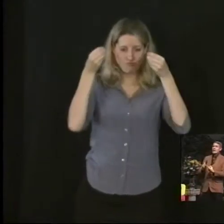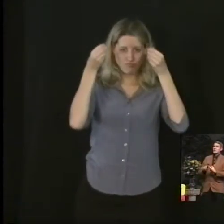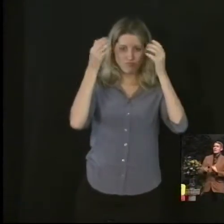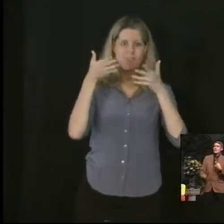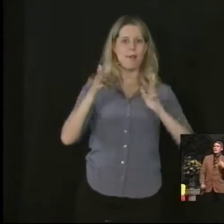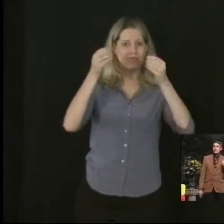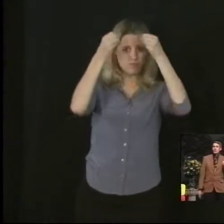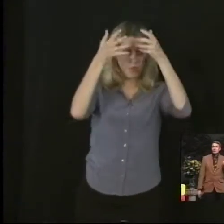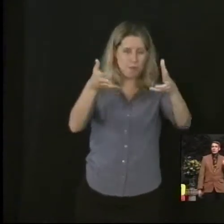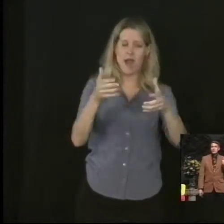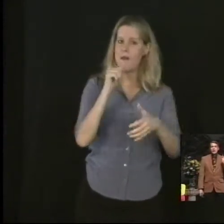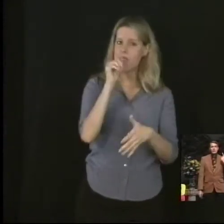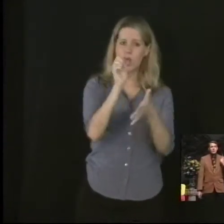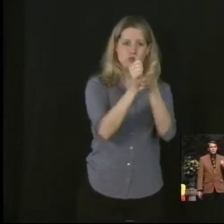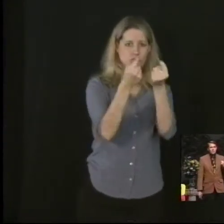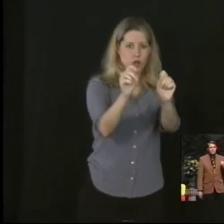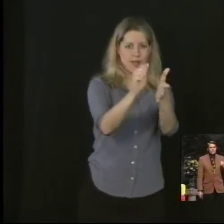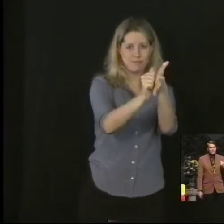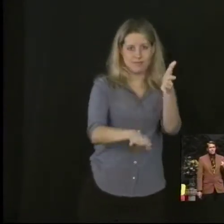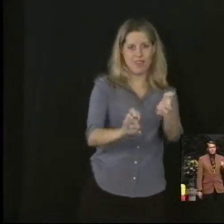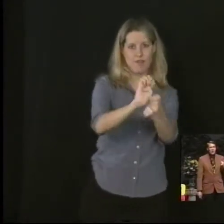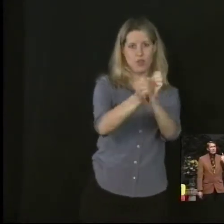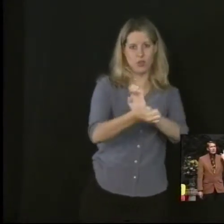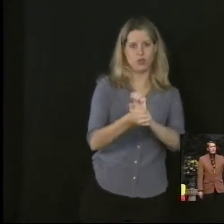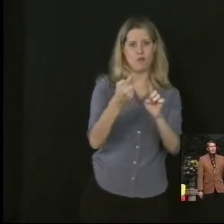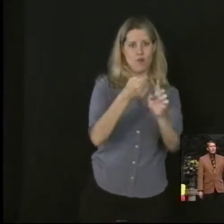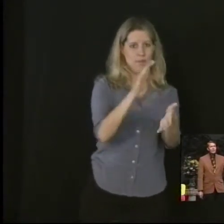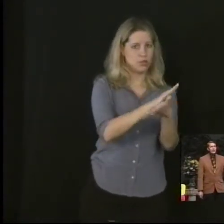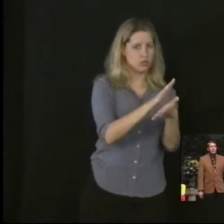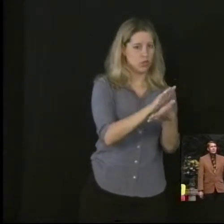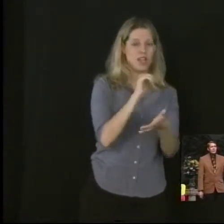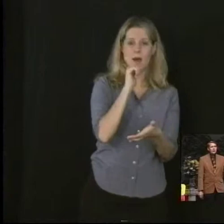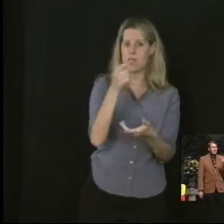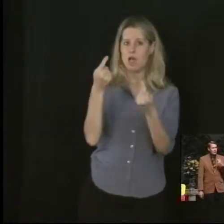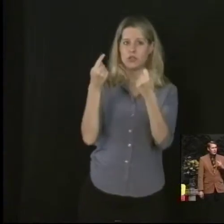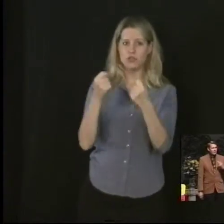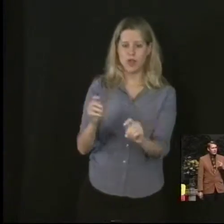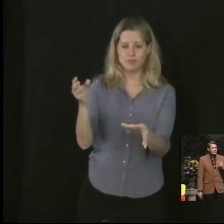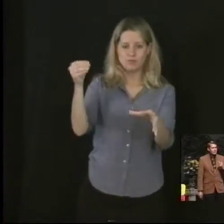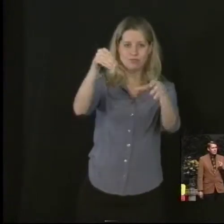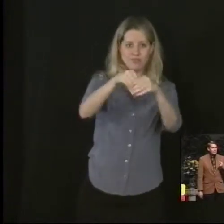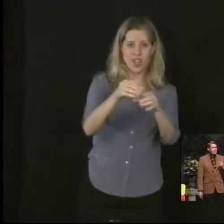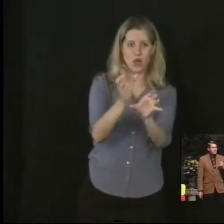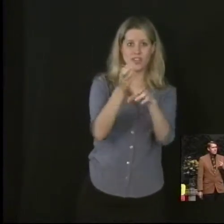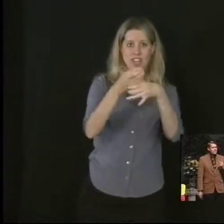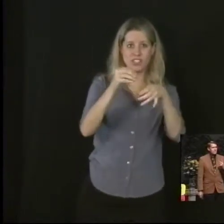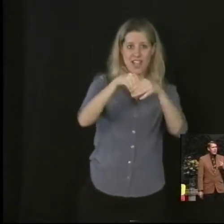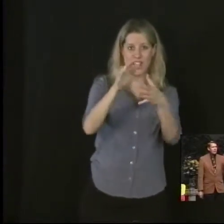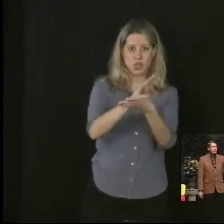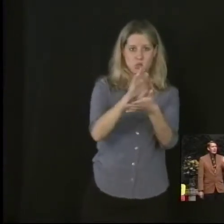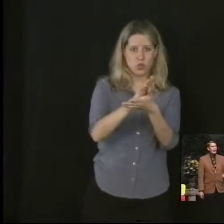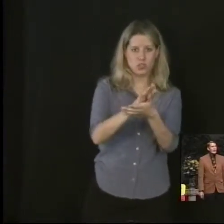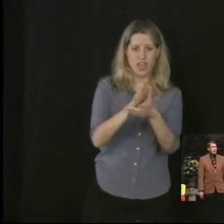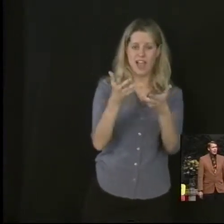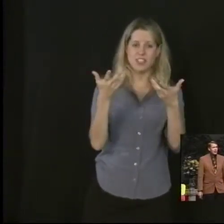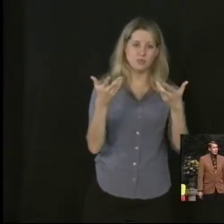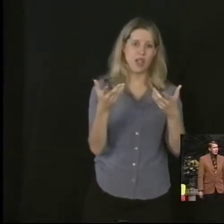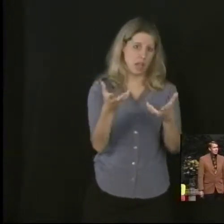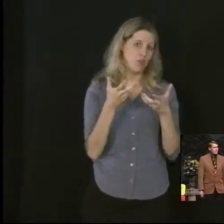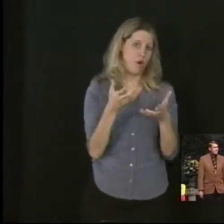am not trying to get evolution out of the schools. I'm not trying to get creation into the schools. I just want the lies